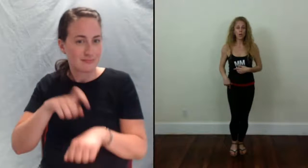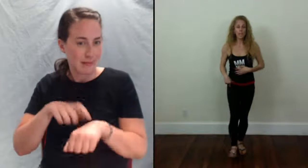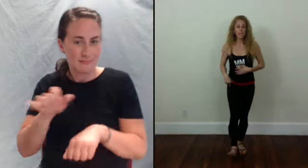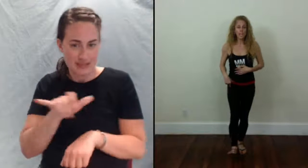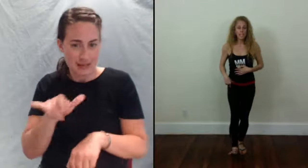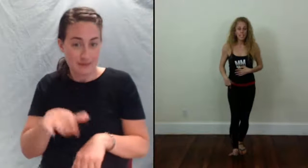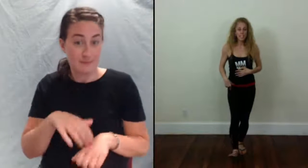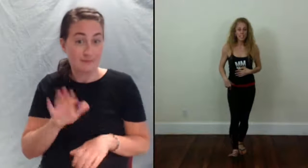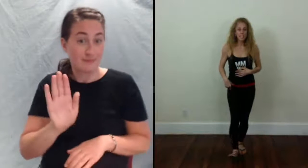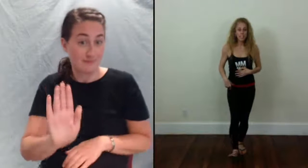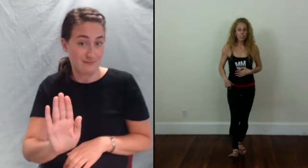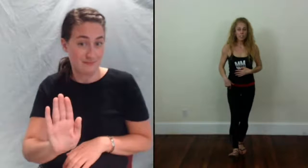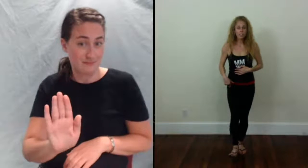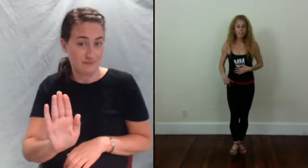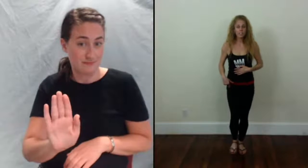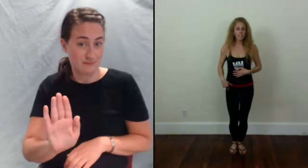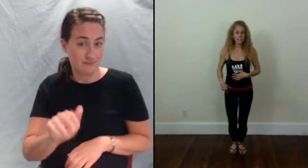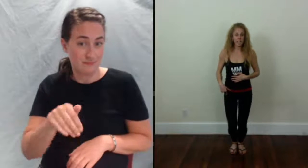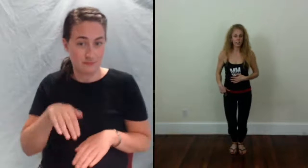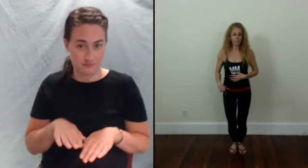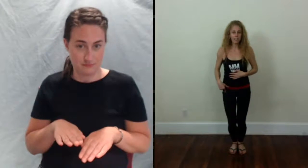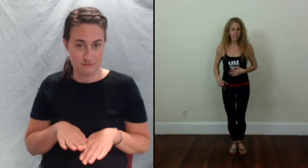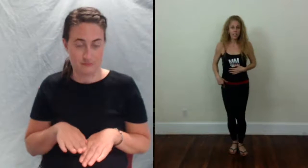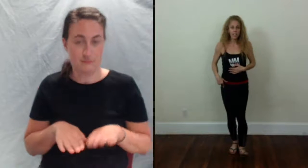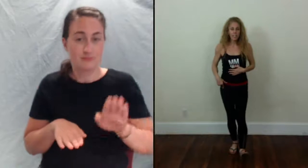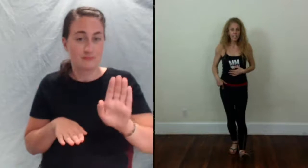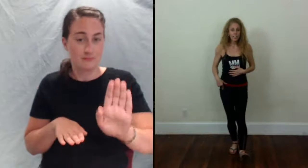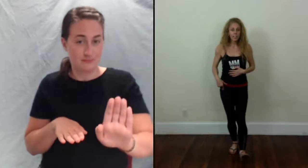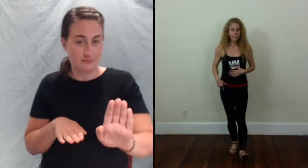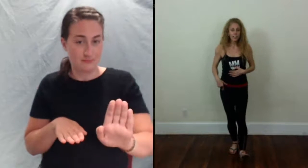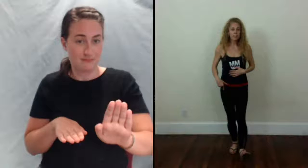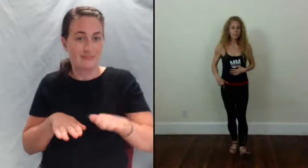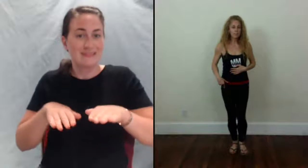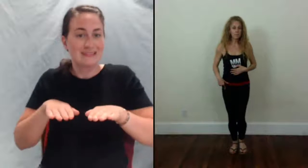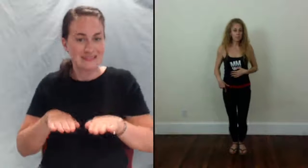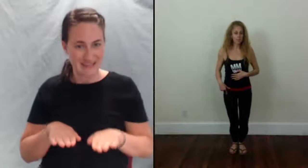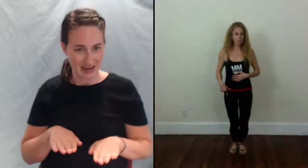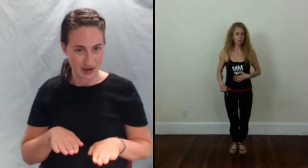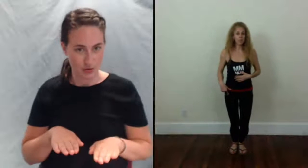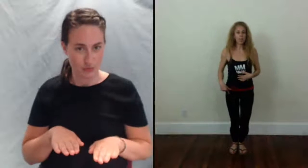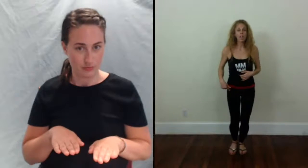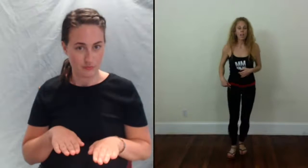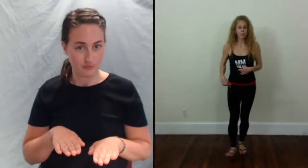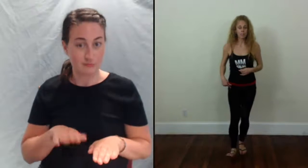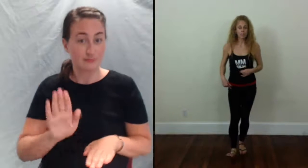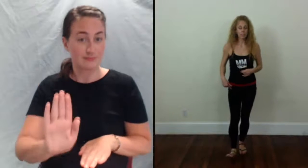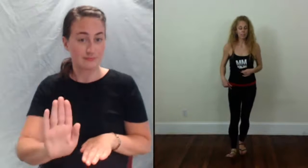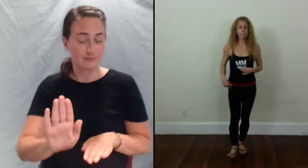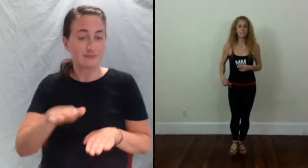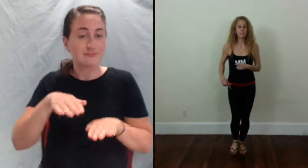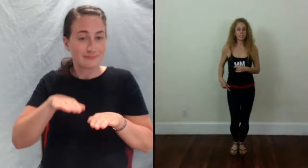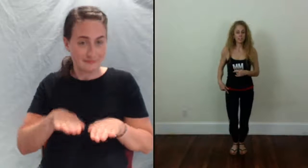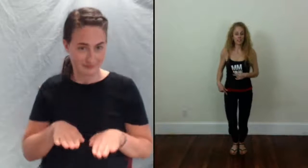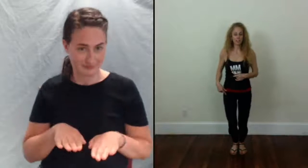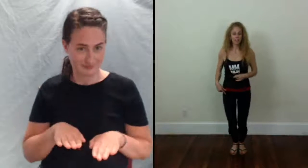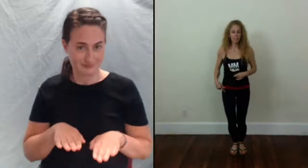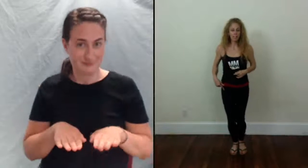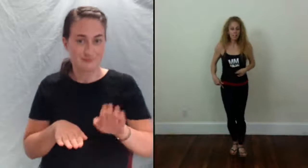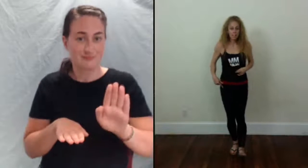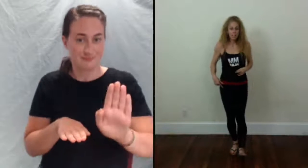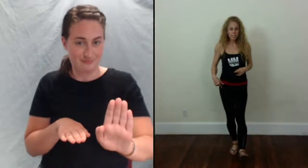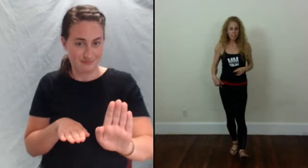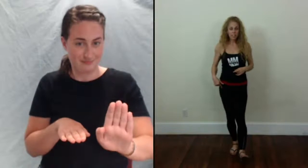to go heel, down, heel, down, heel,